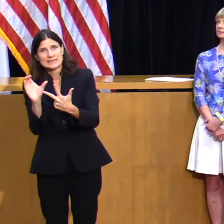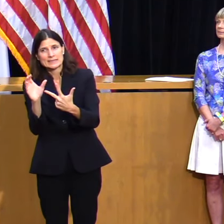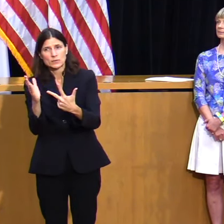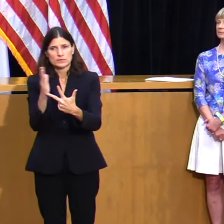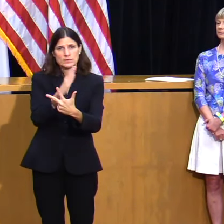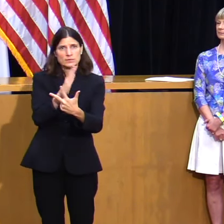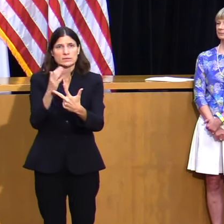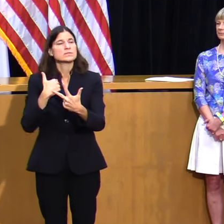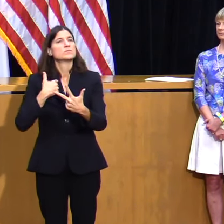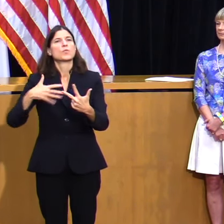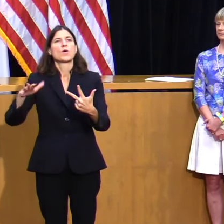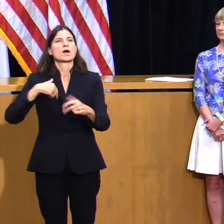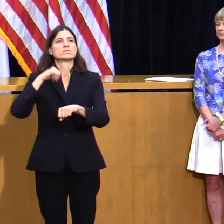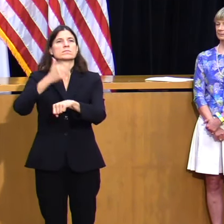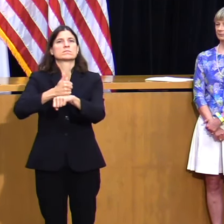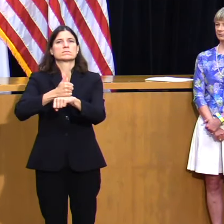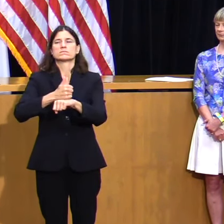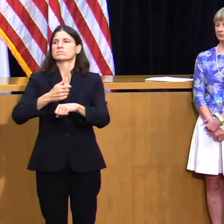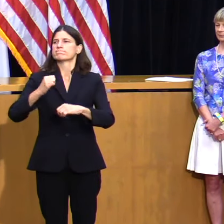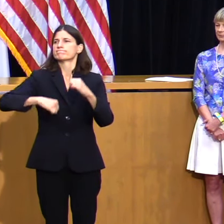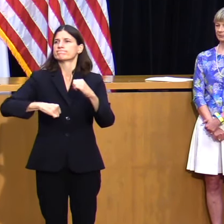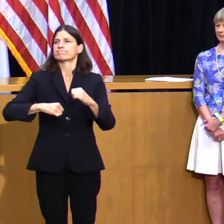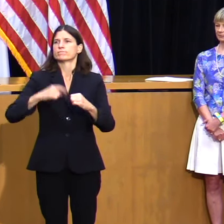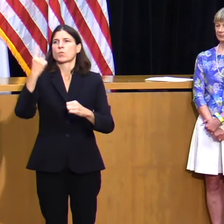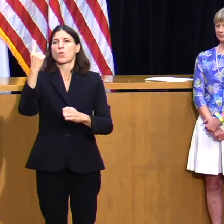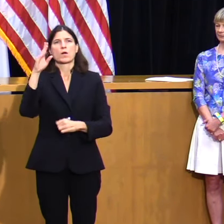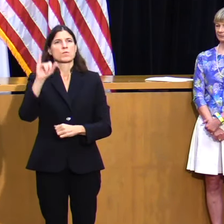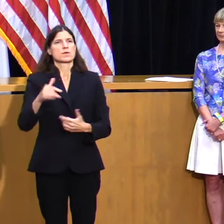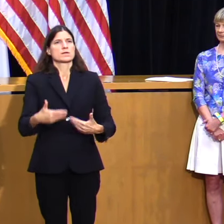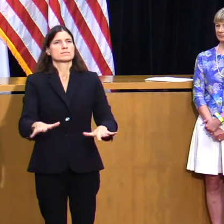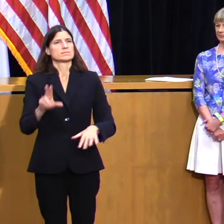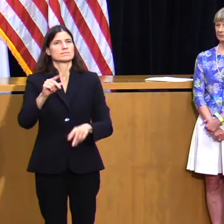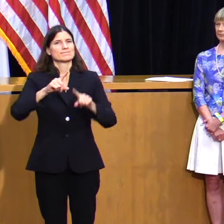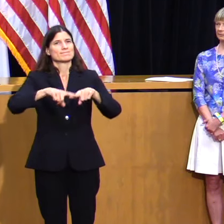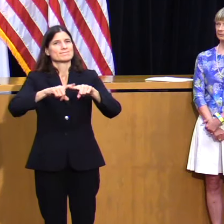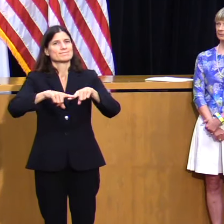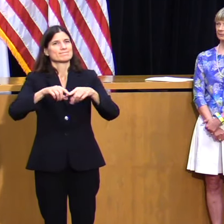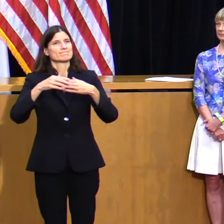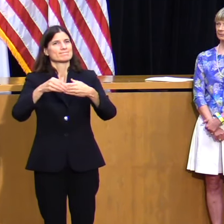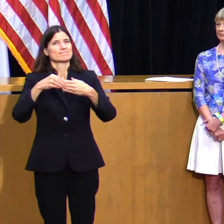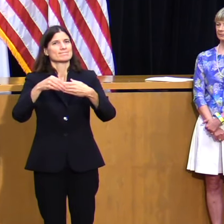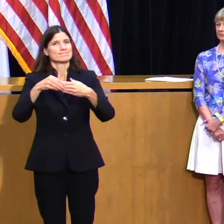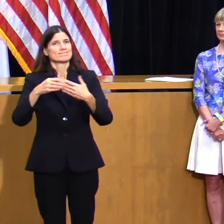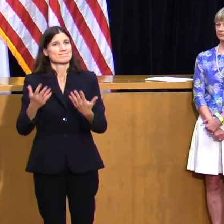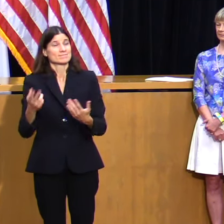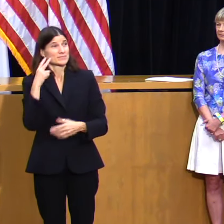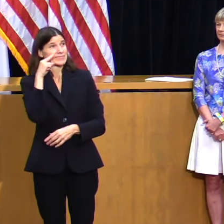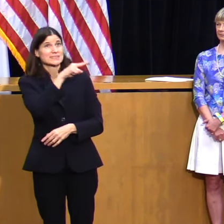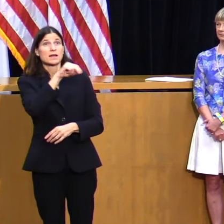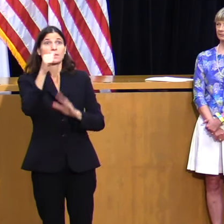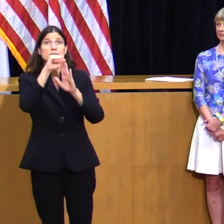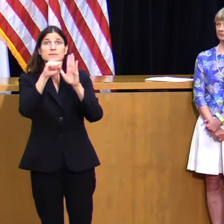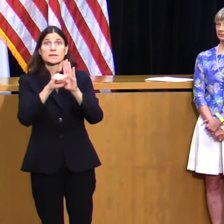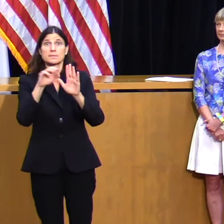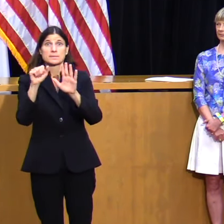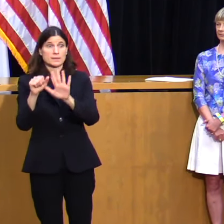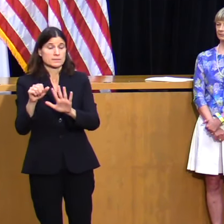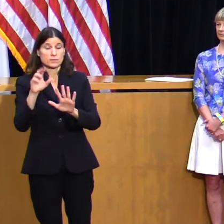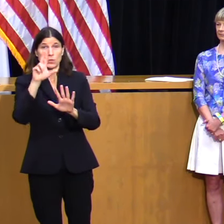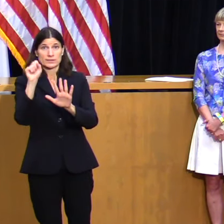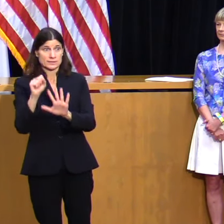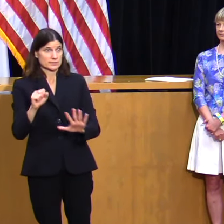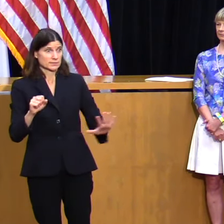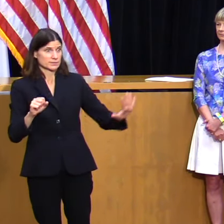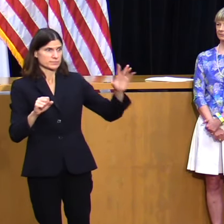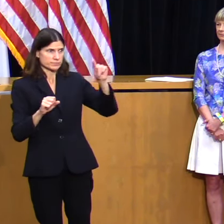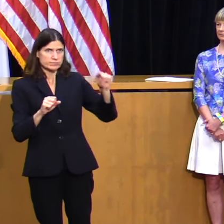lot of these same guidance, policies, and procedures. And we do owe it to our kids to help them make sure that they get back into